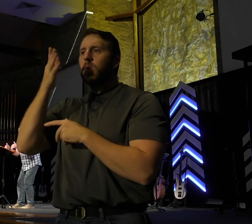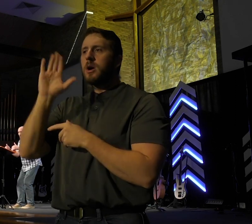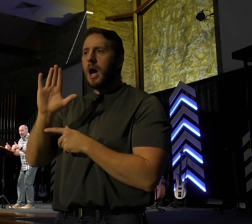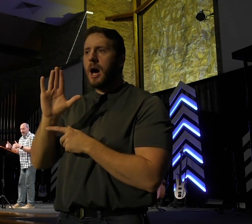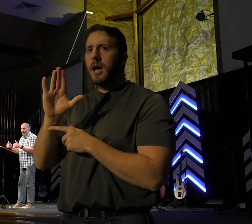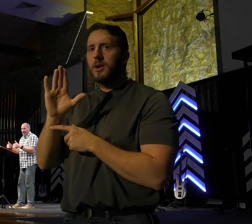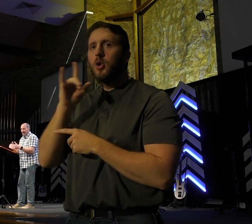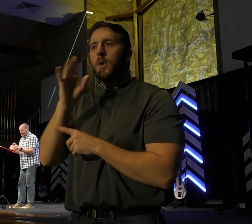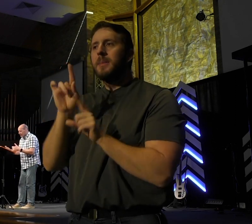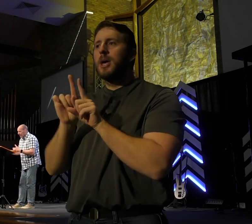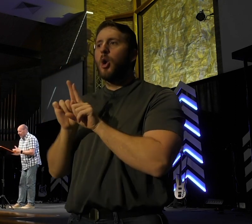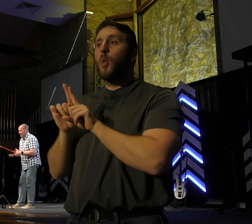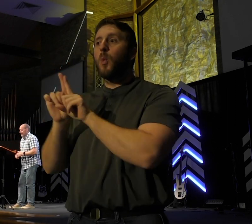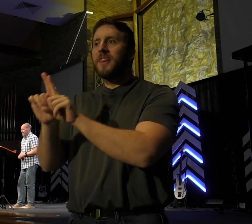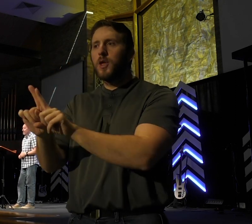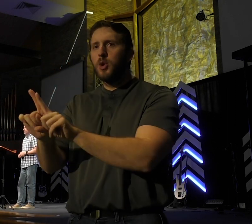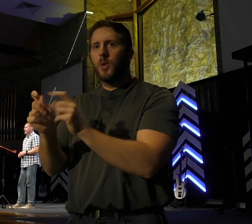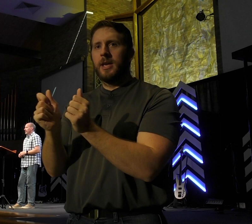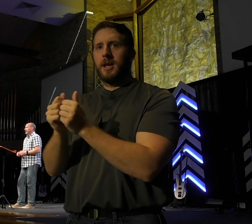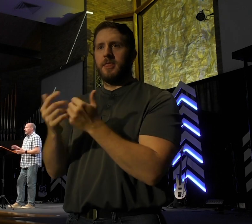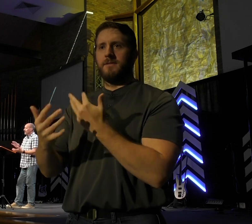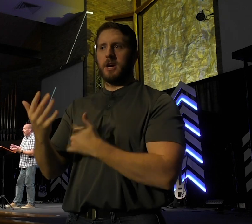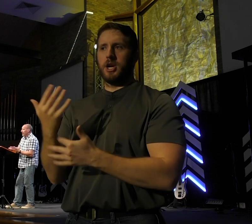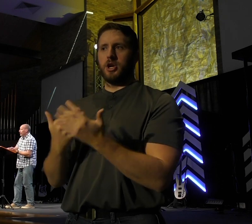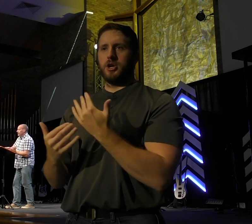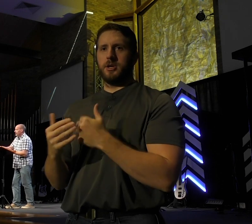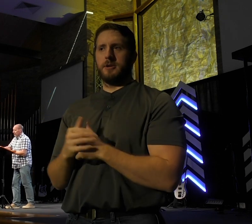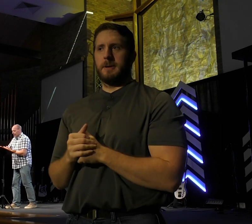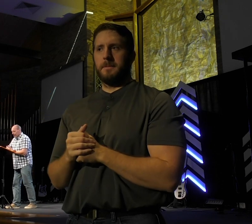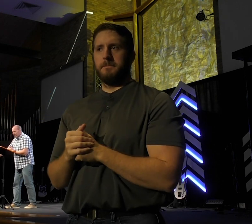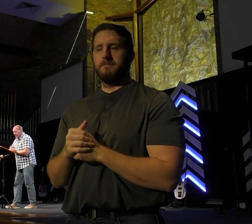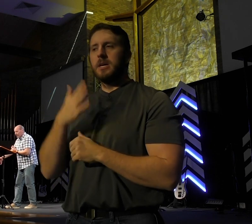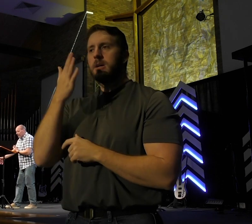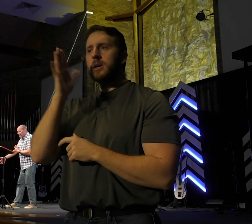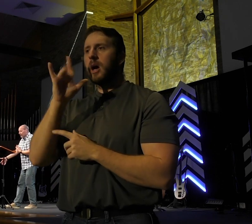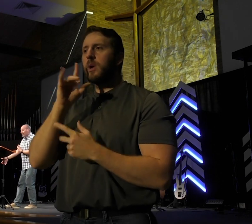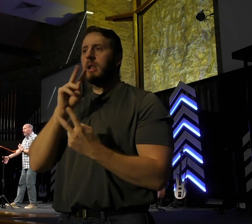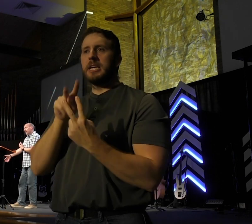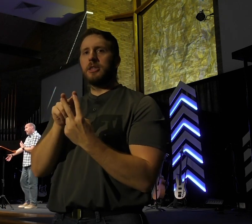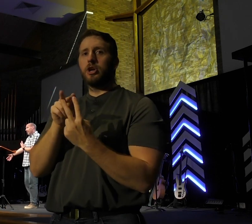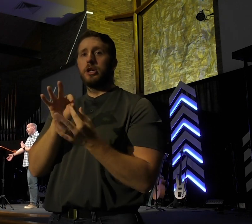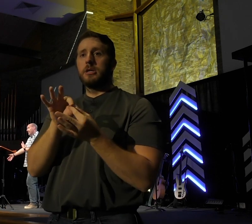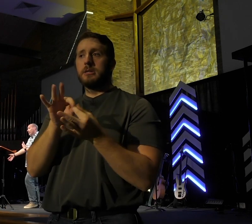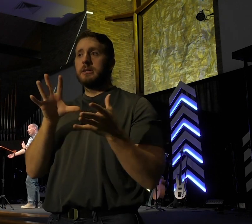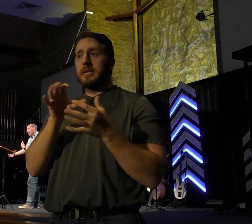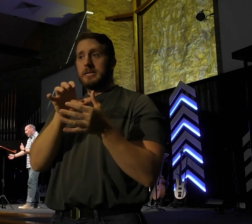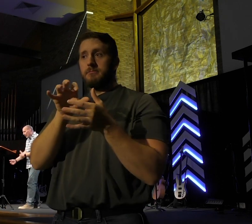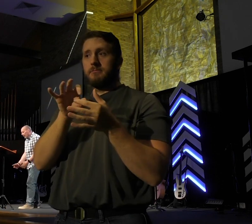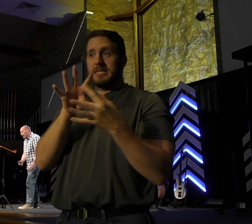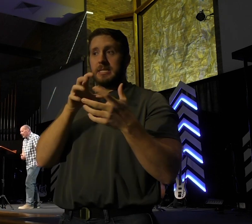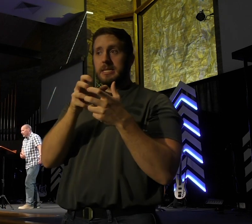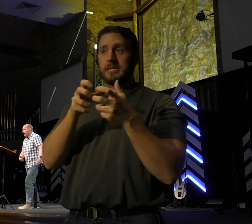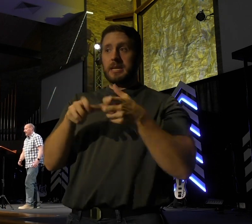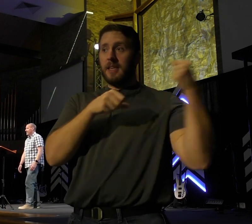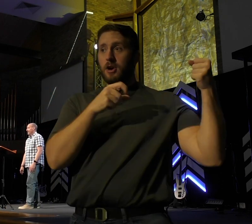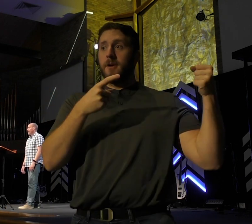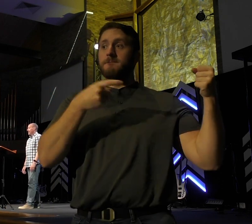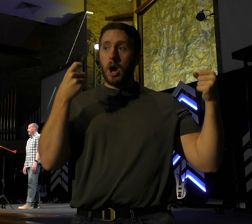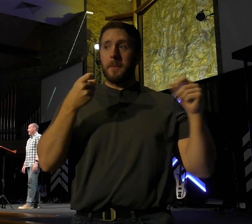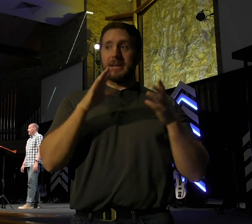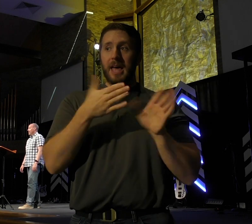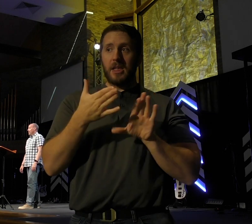will be with you in the fire. God will either deliver you from death or through